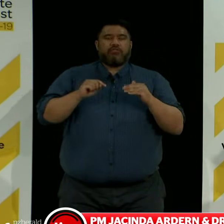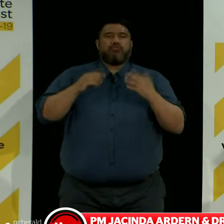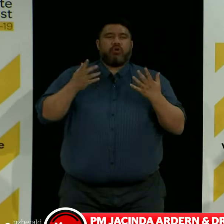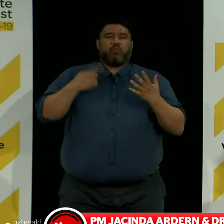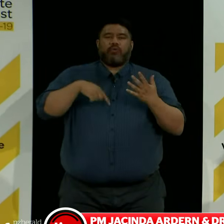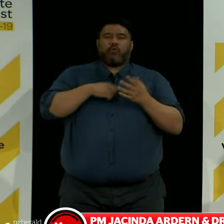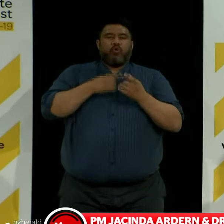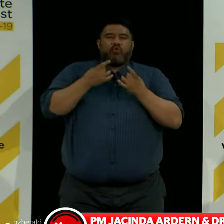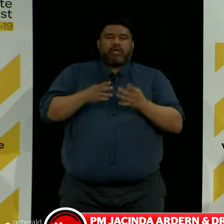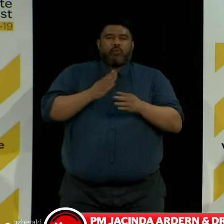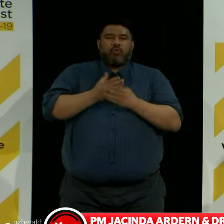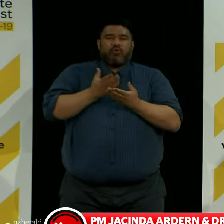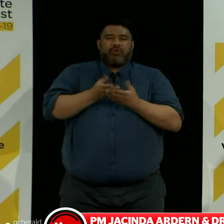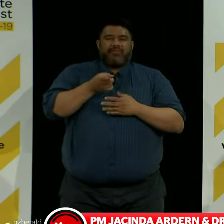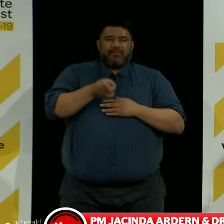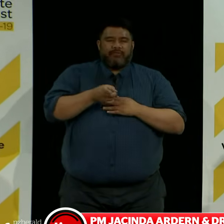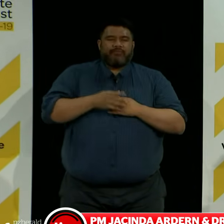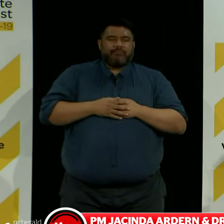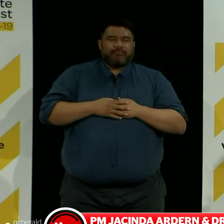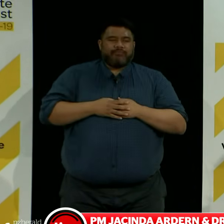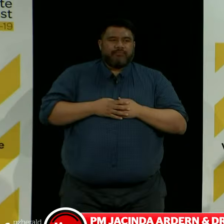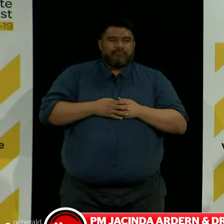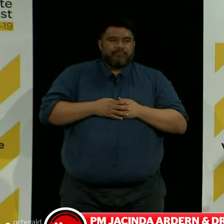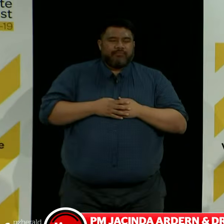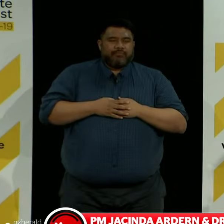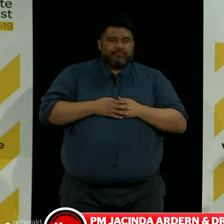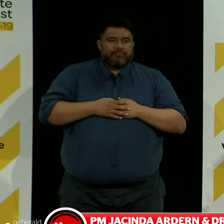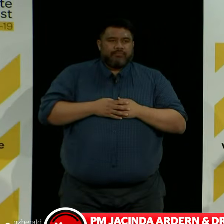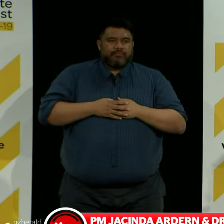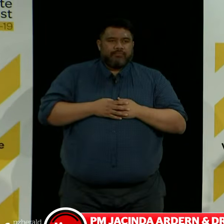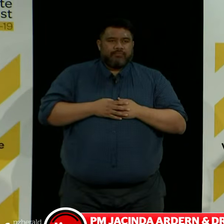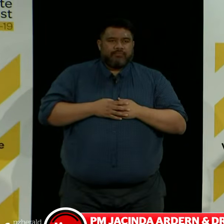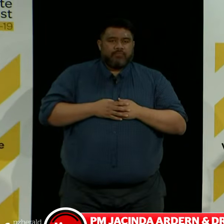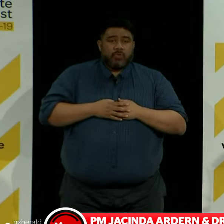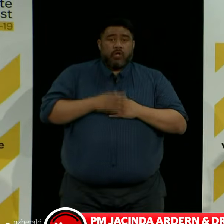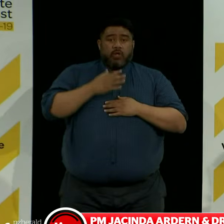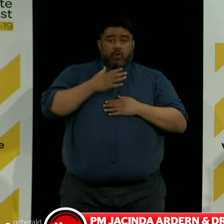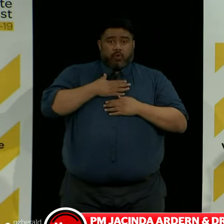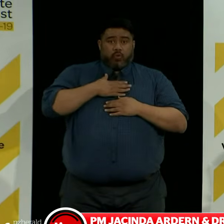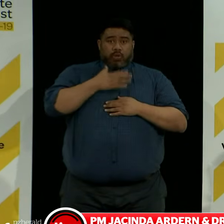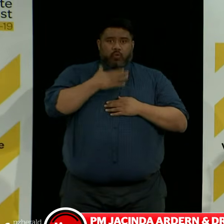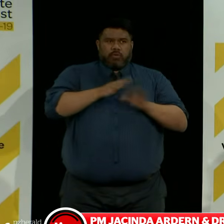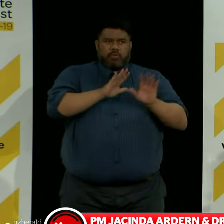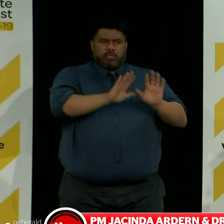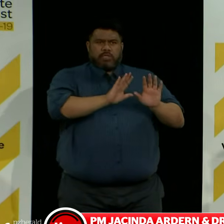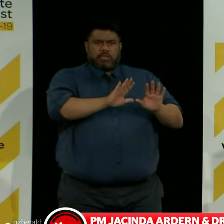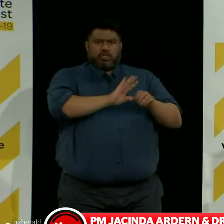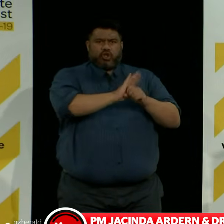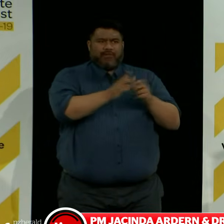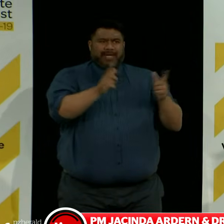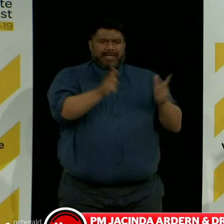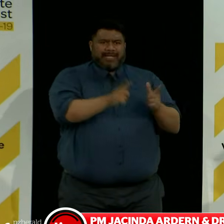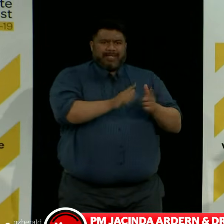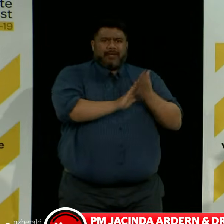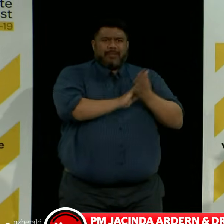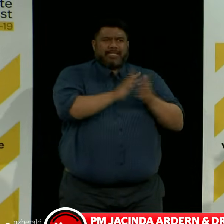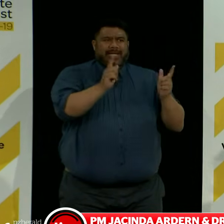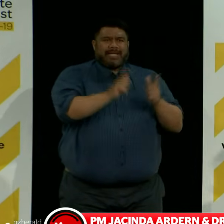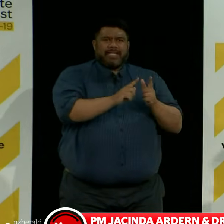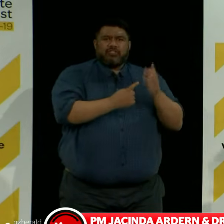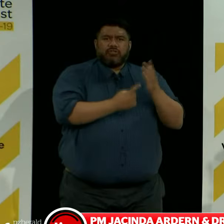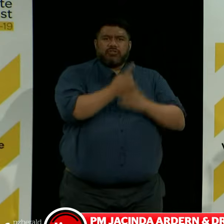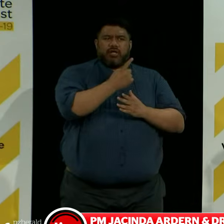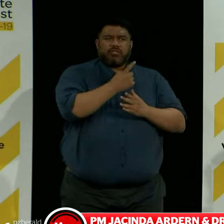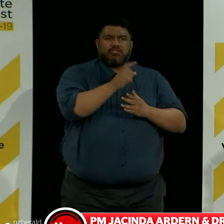and one of the reasons we're still so intent on controlling the number of cases so heavily is to reduce